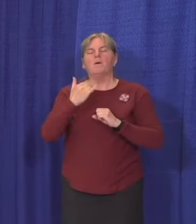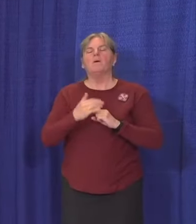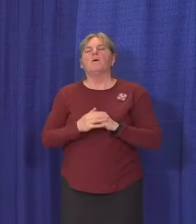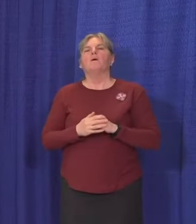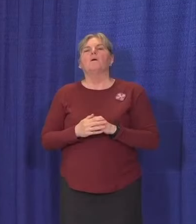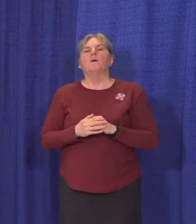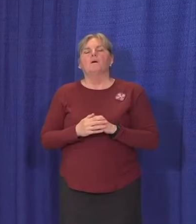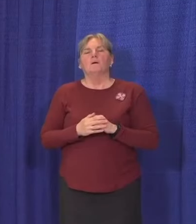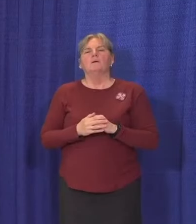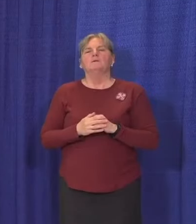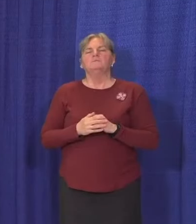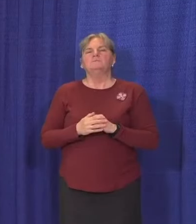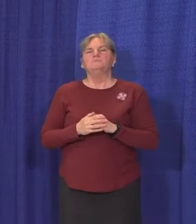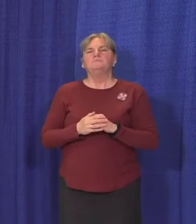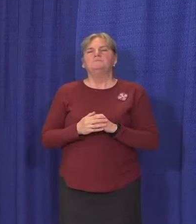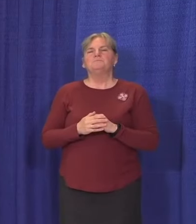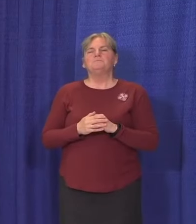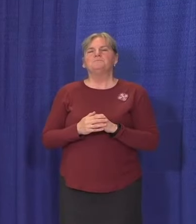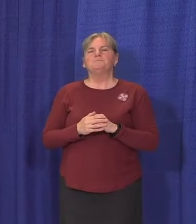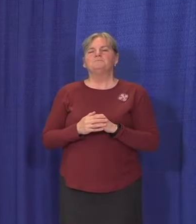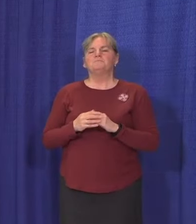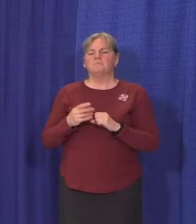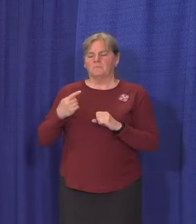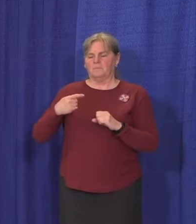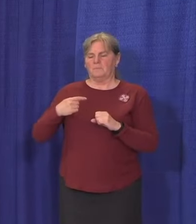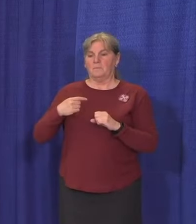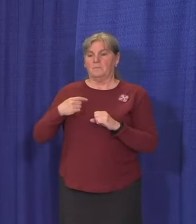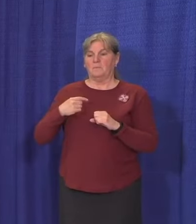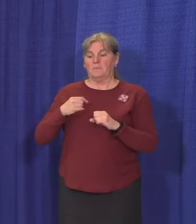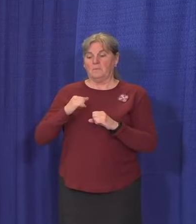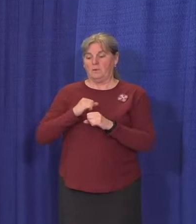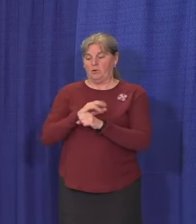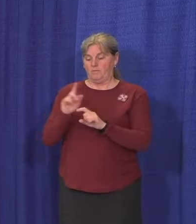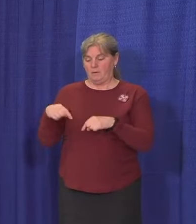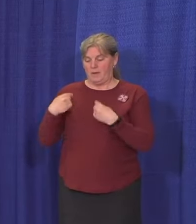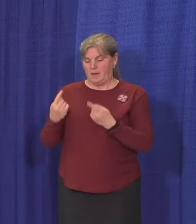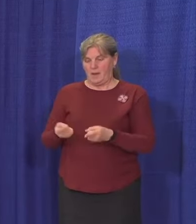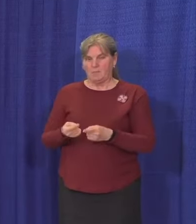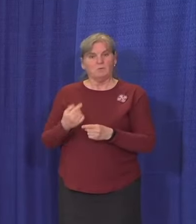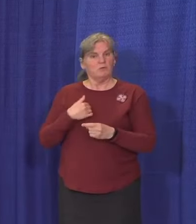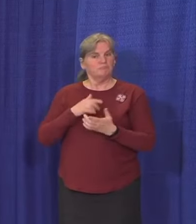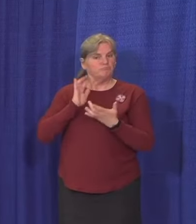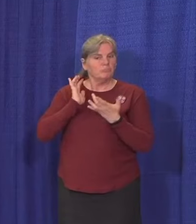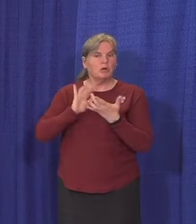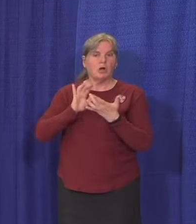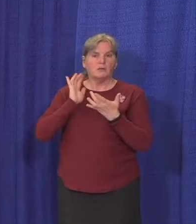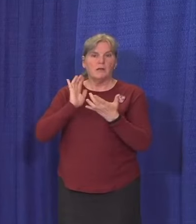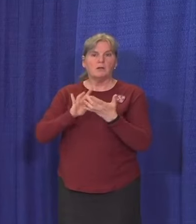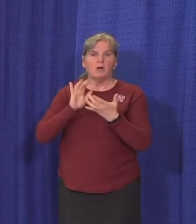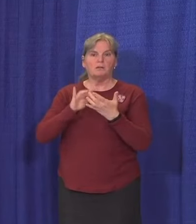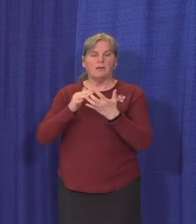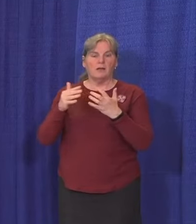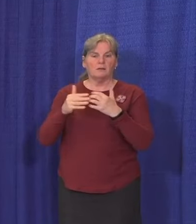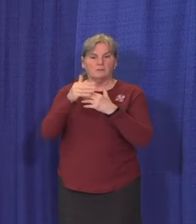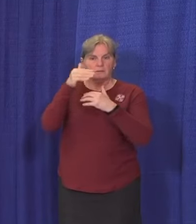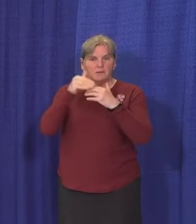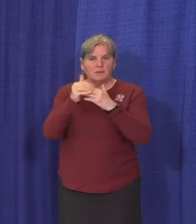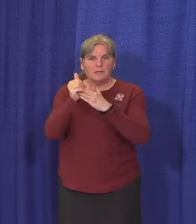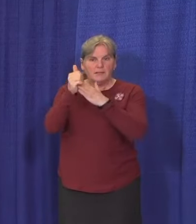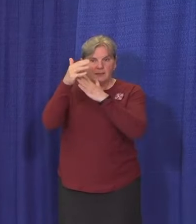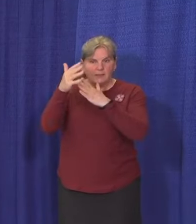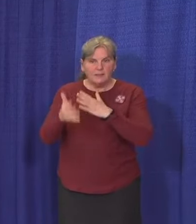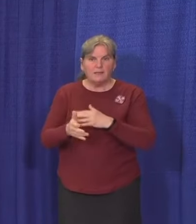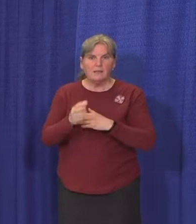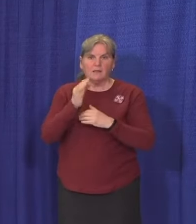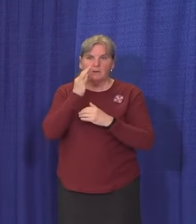everyone in Yukon, we have been regularly in touch with First Nations chiefs and councils,